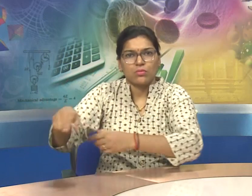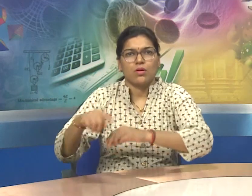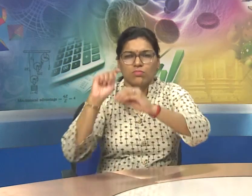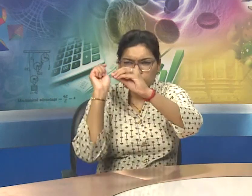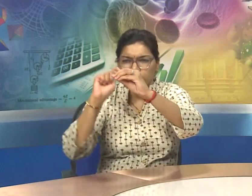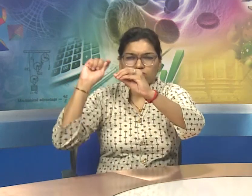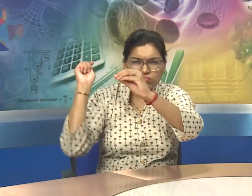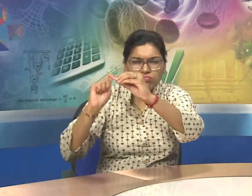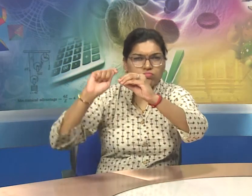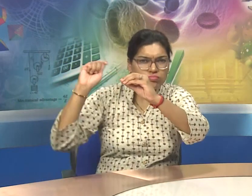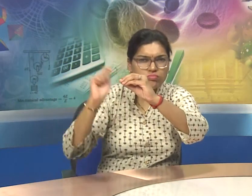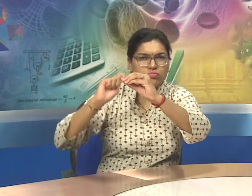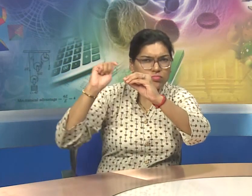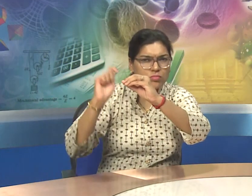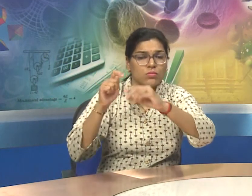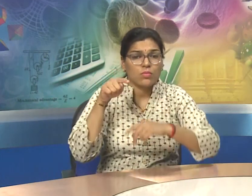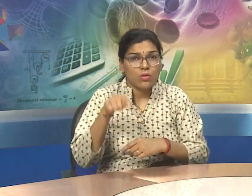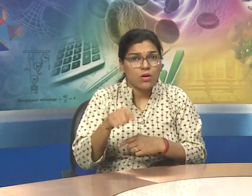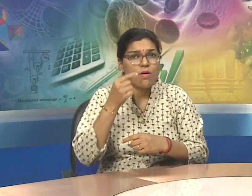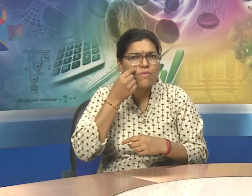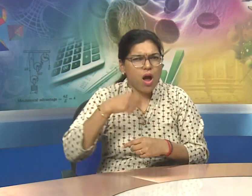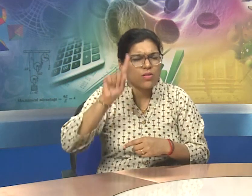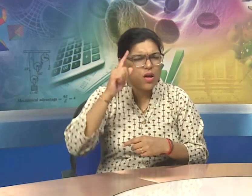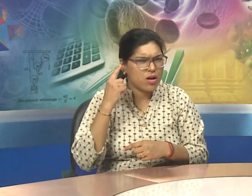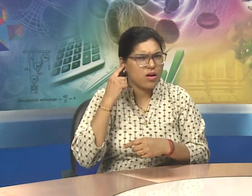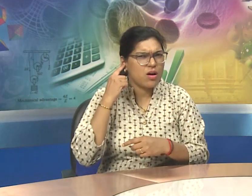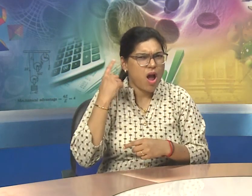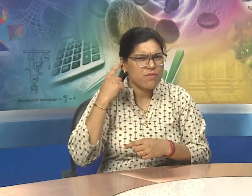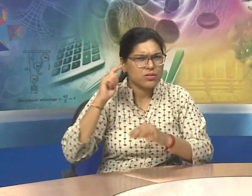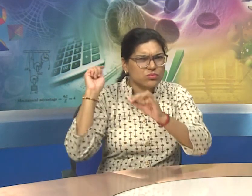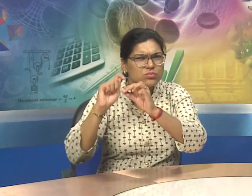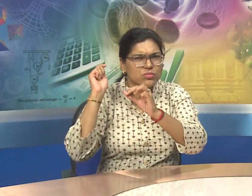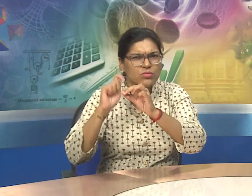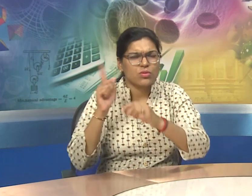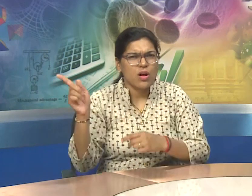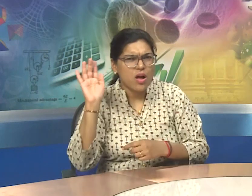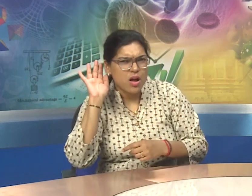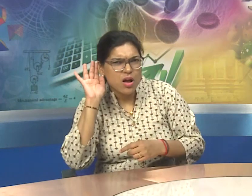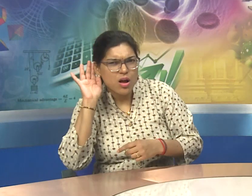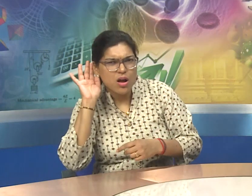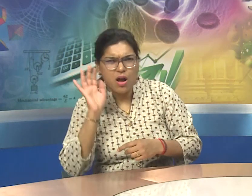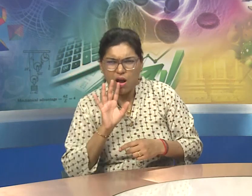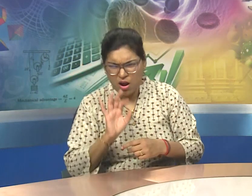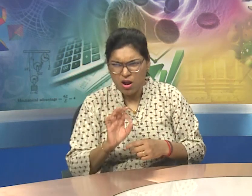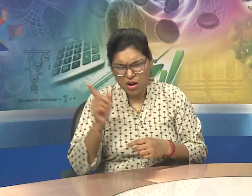and from the workshop, the chipping around of the chisel reached